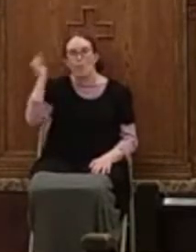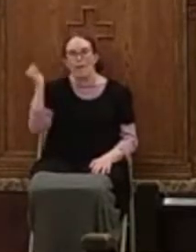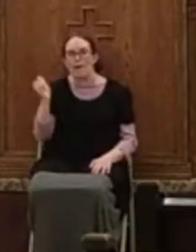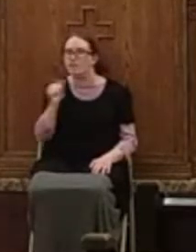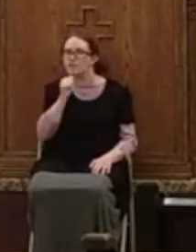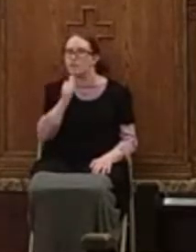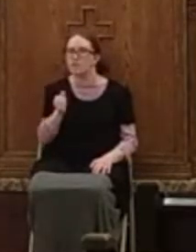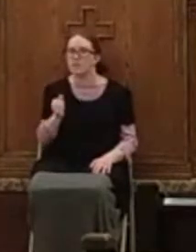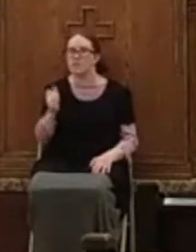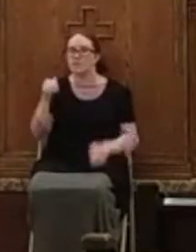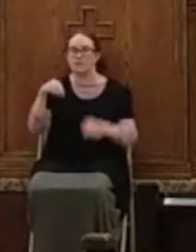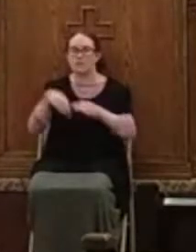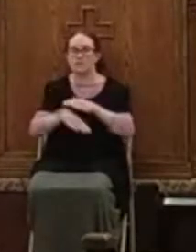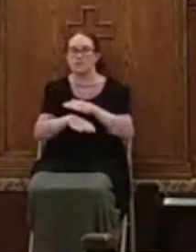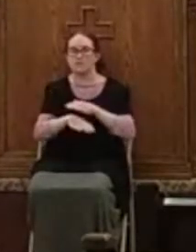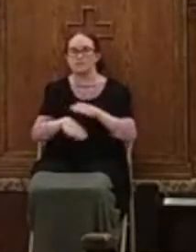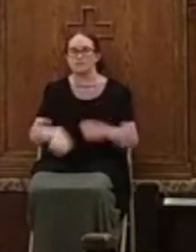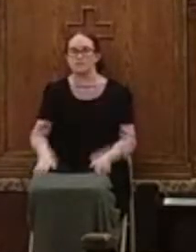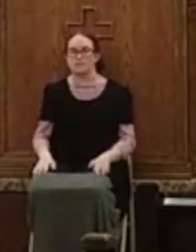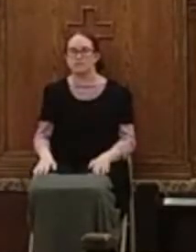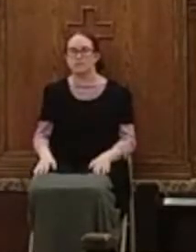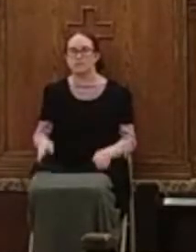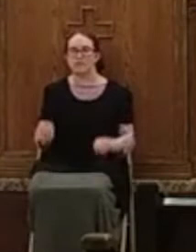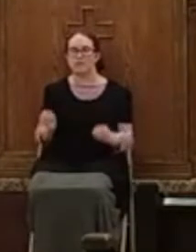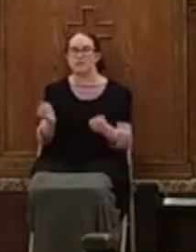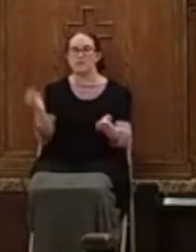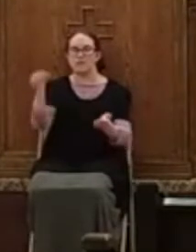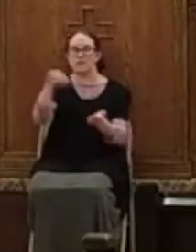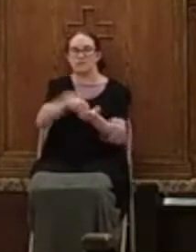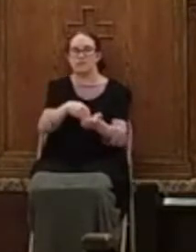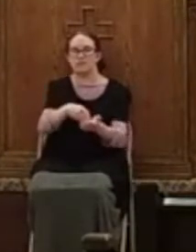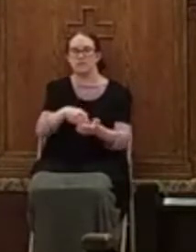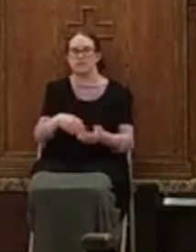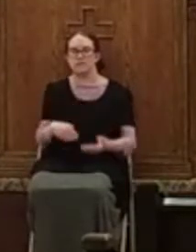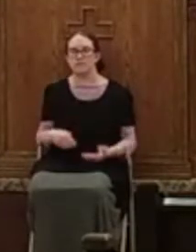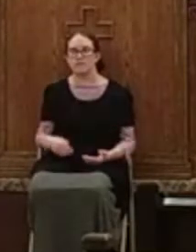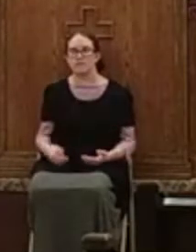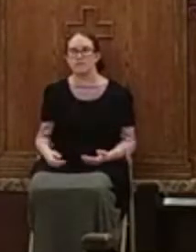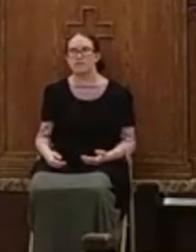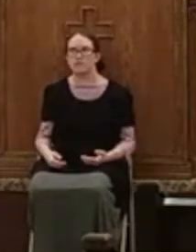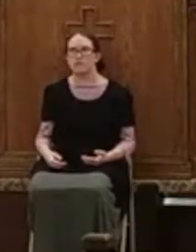don't we go there more often?